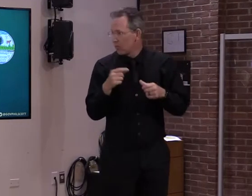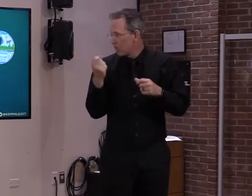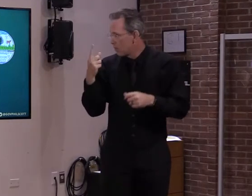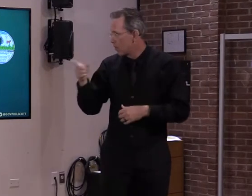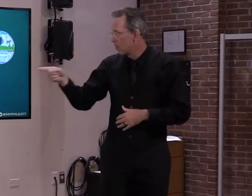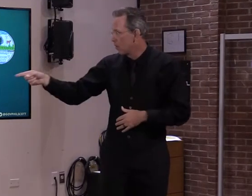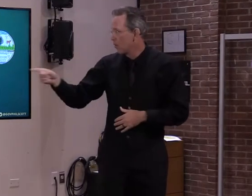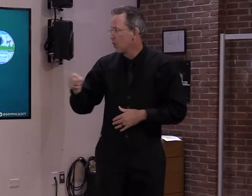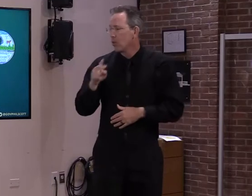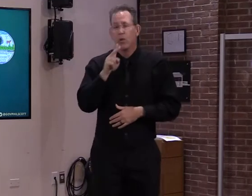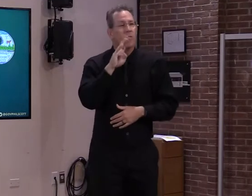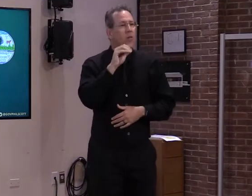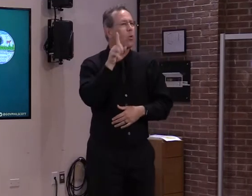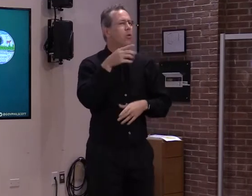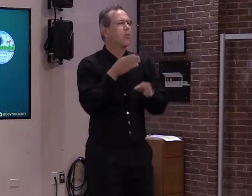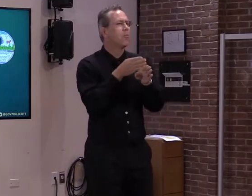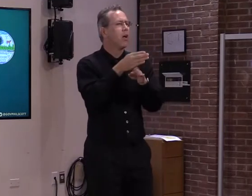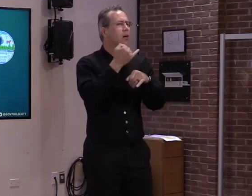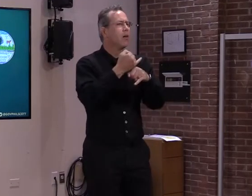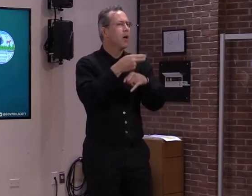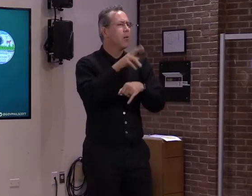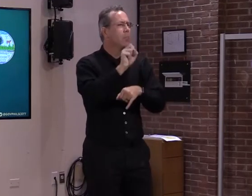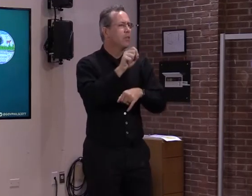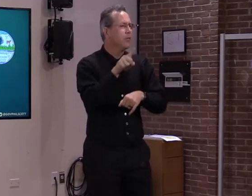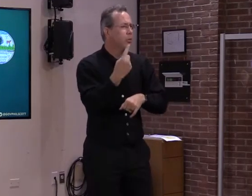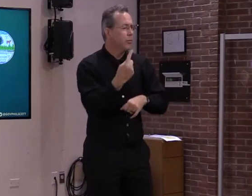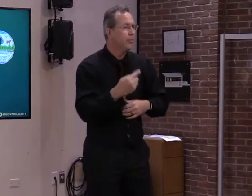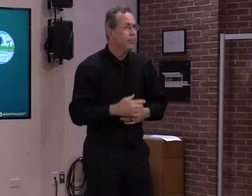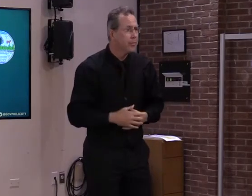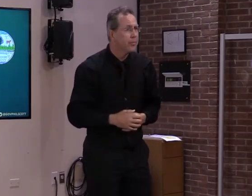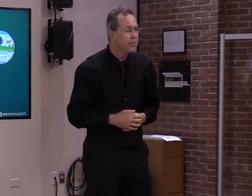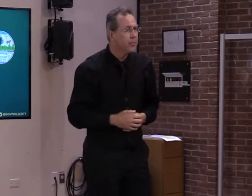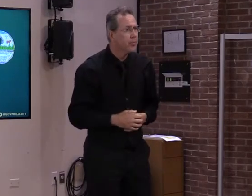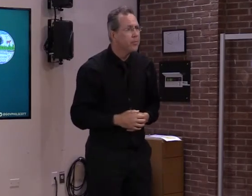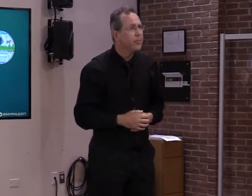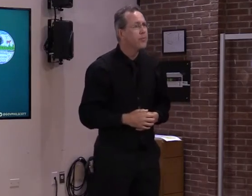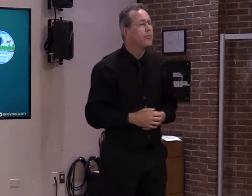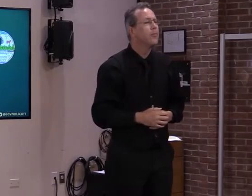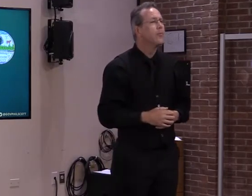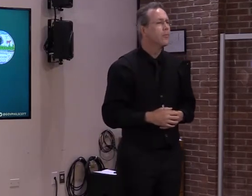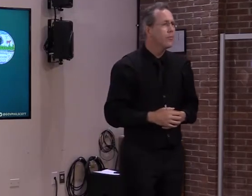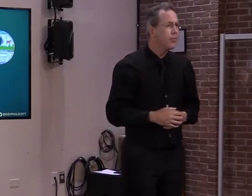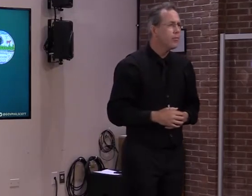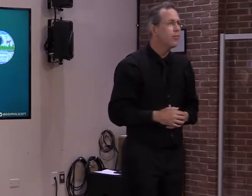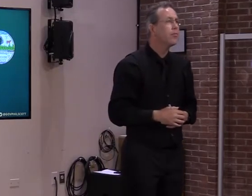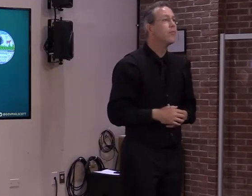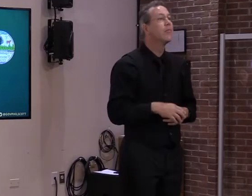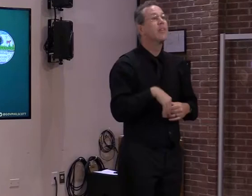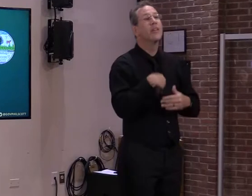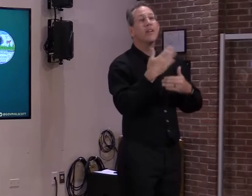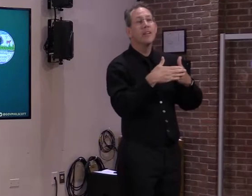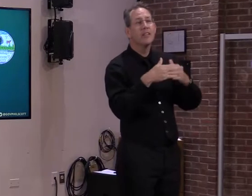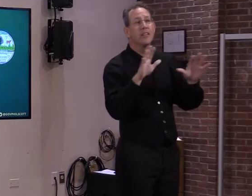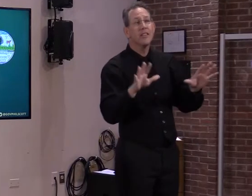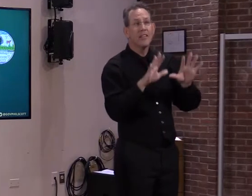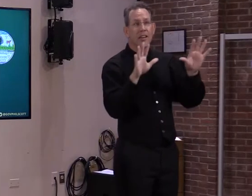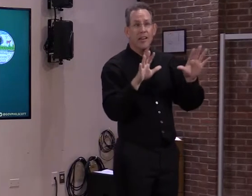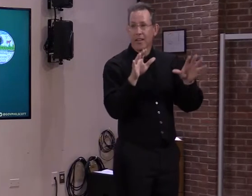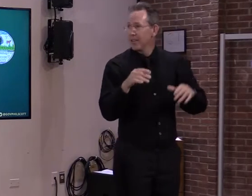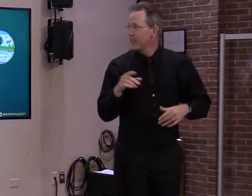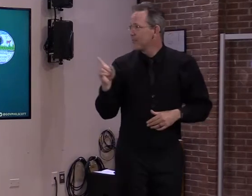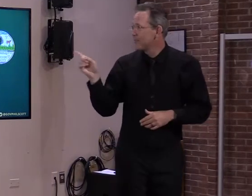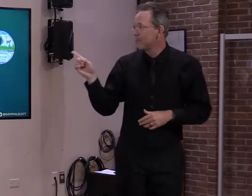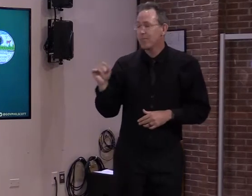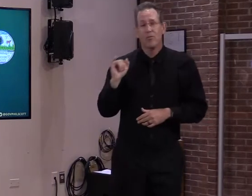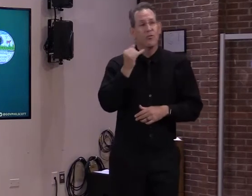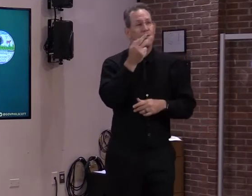Vermont Pharmacy at their main campus location. And on Sunday, 1311 Berry Montpelier